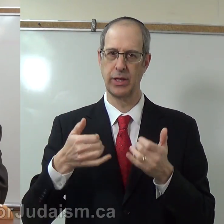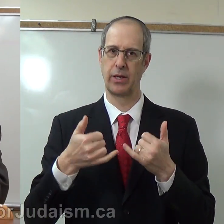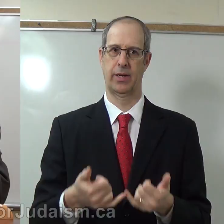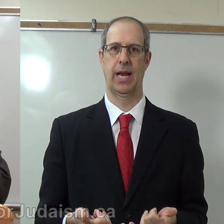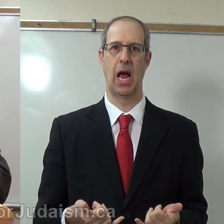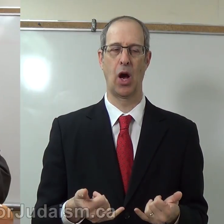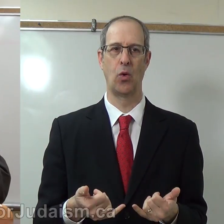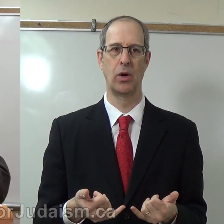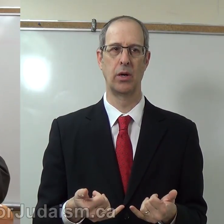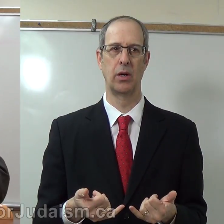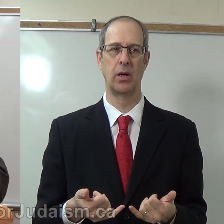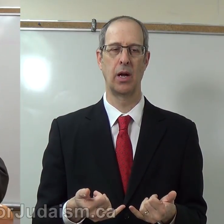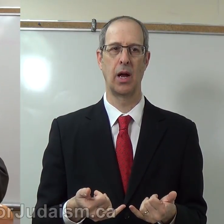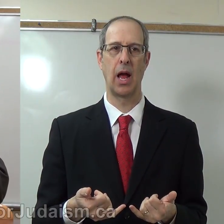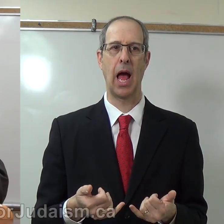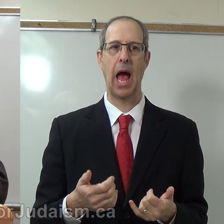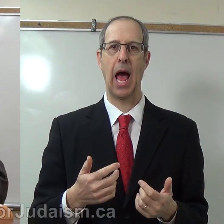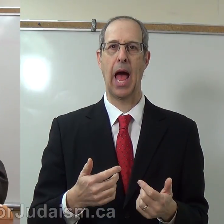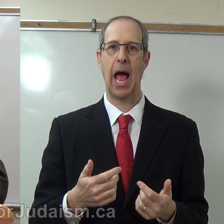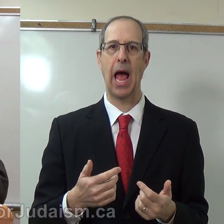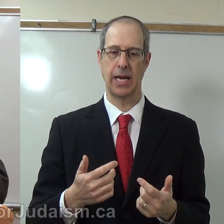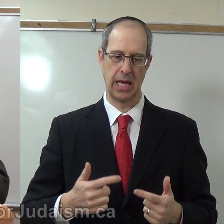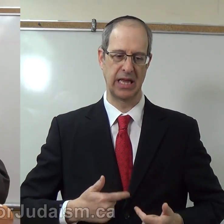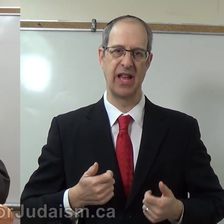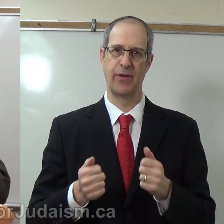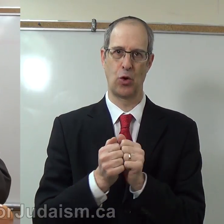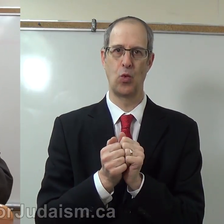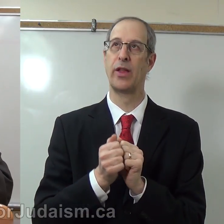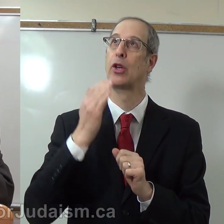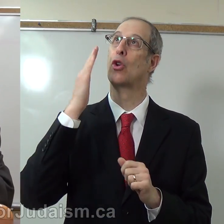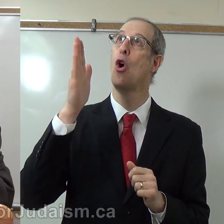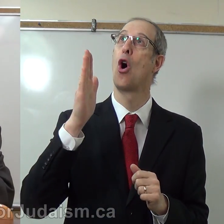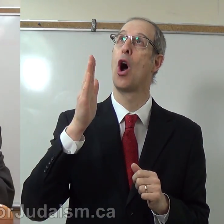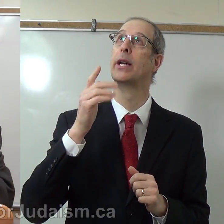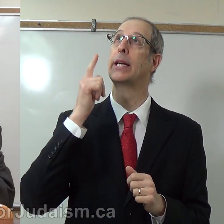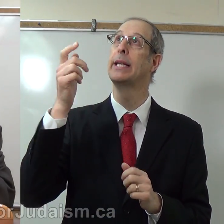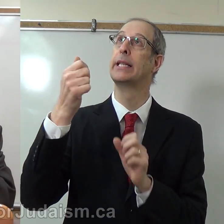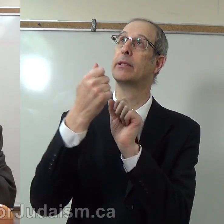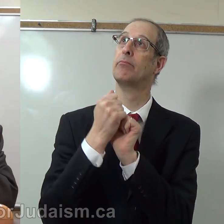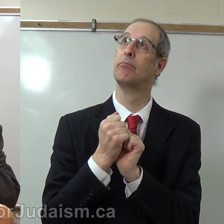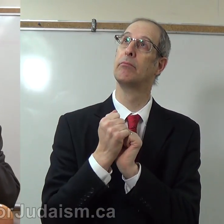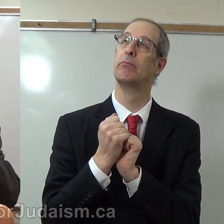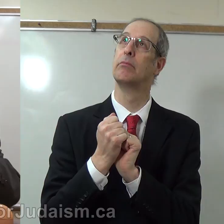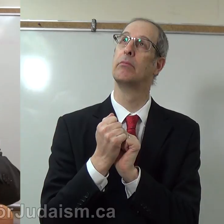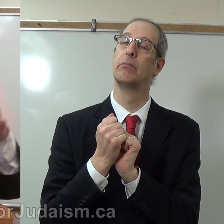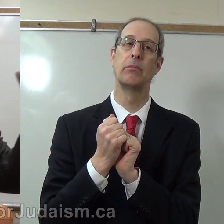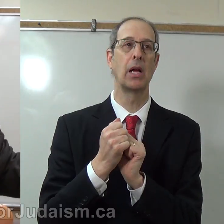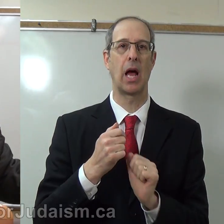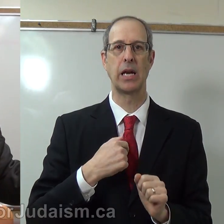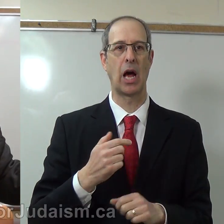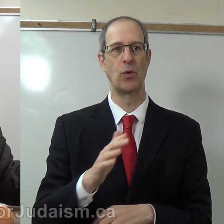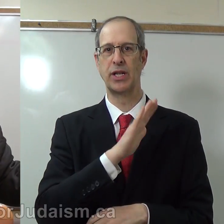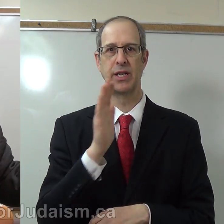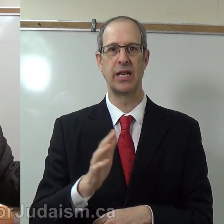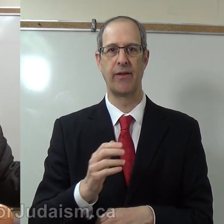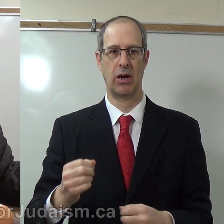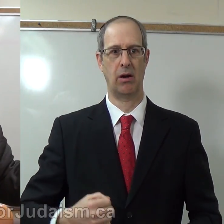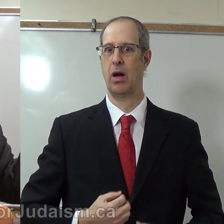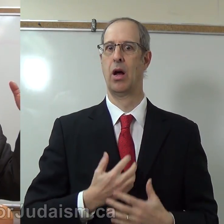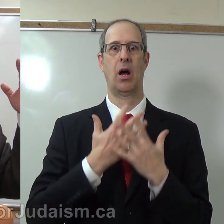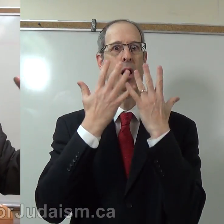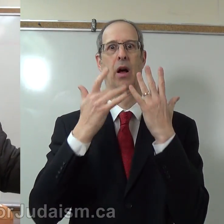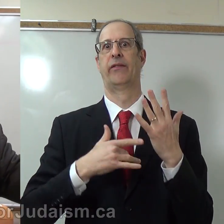and about being with God and the fact that God was with me and I was never overwhelmed.